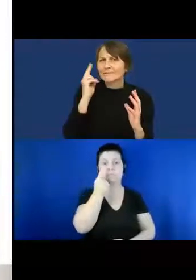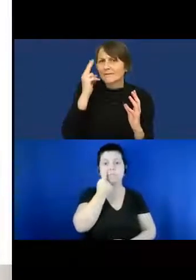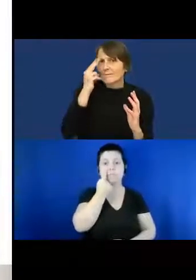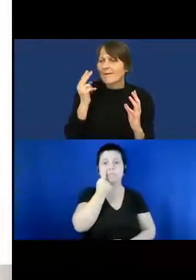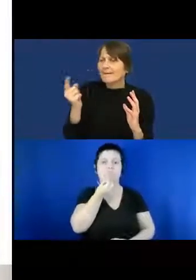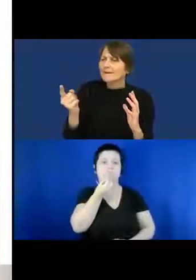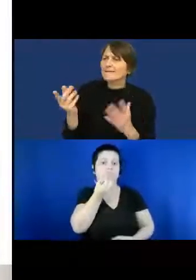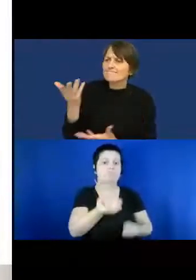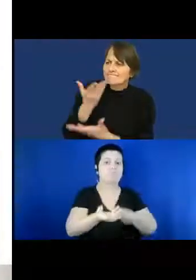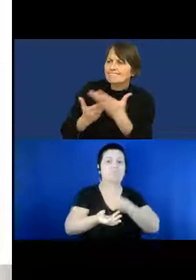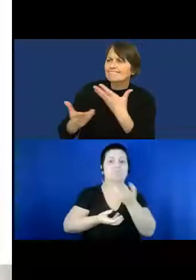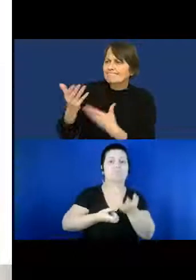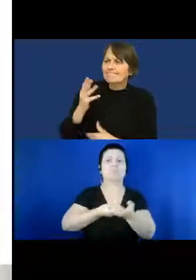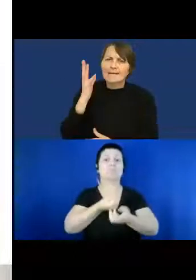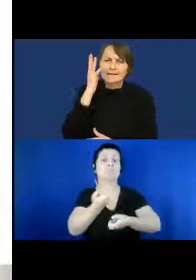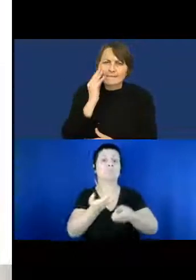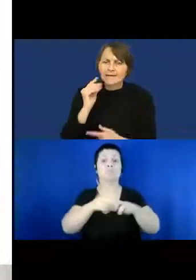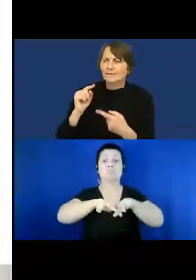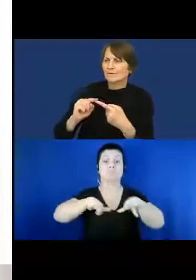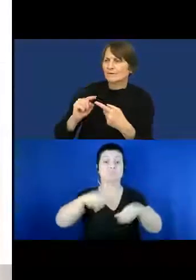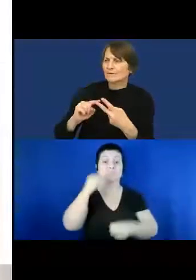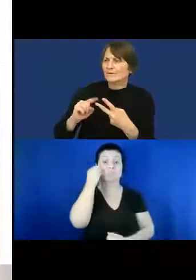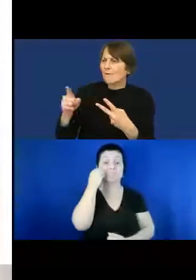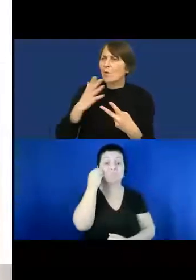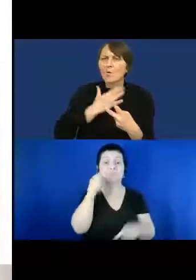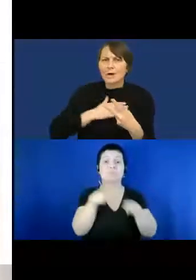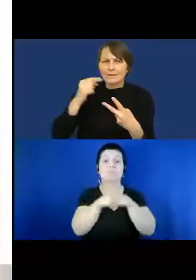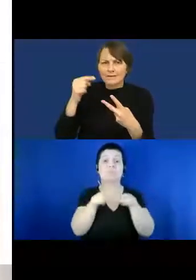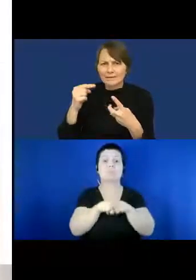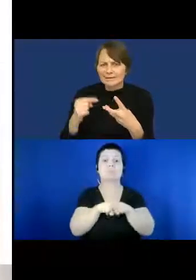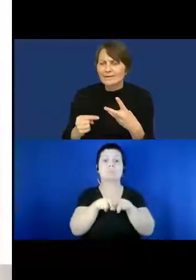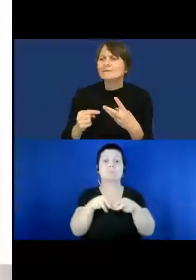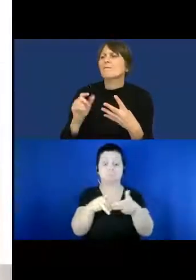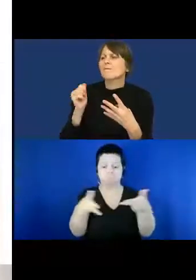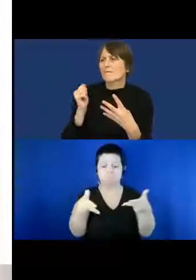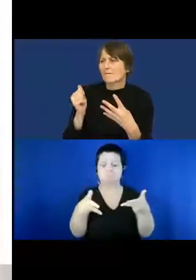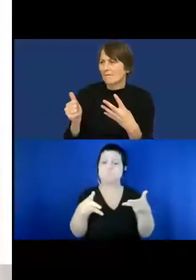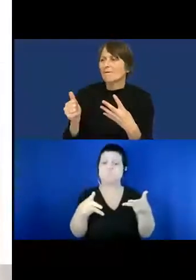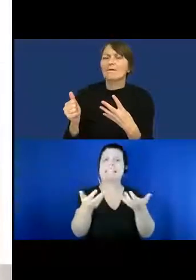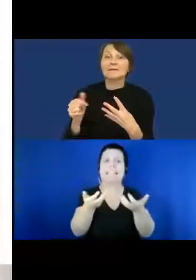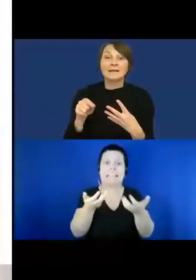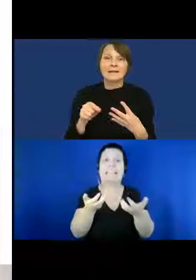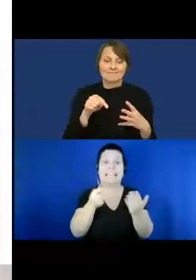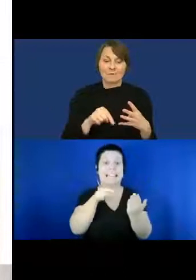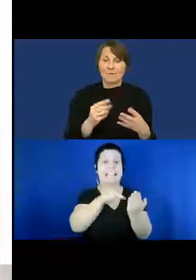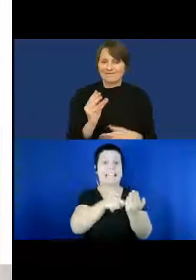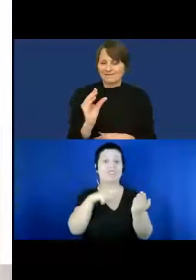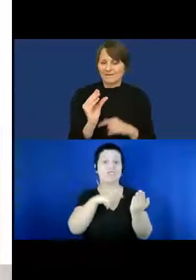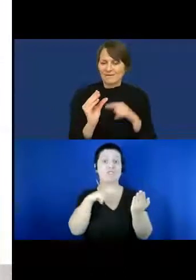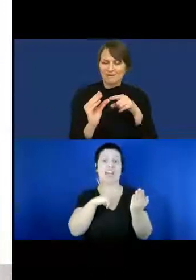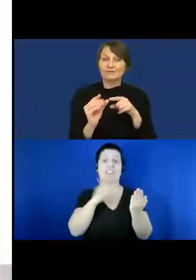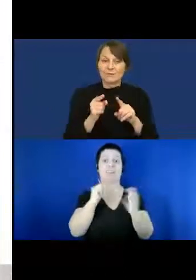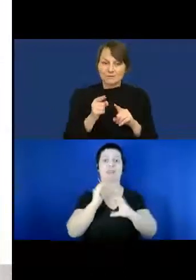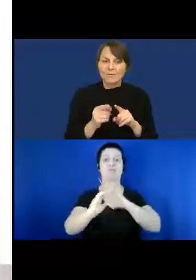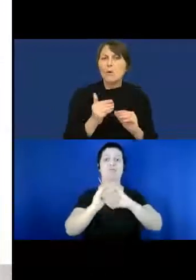experiences and requirements that they would like to see in a communication device. So some